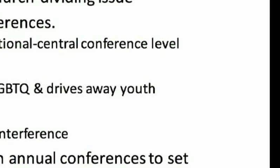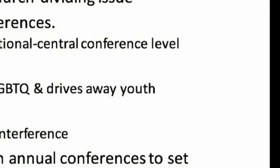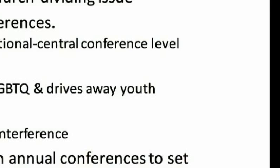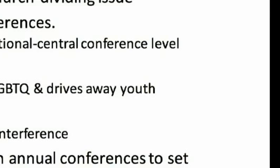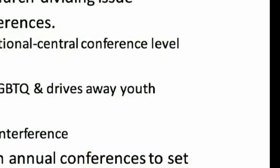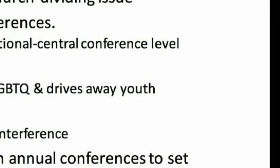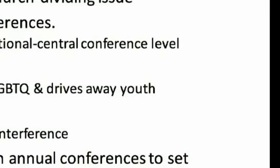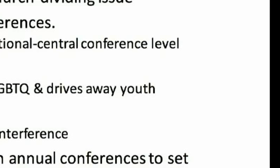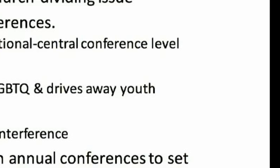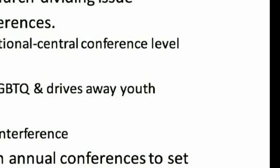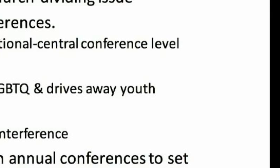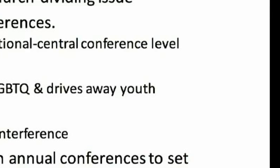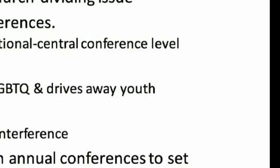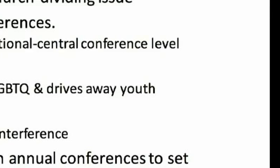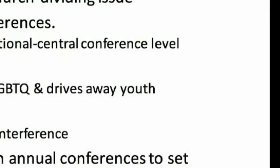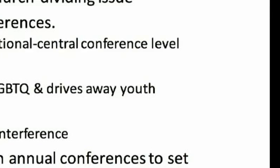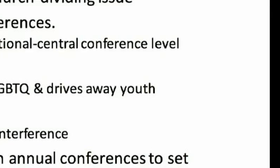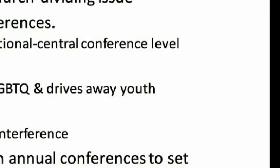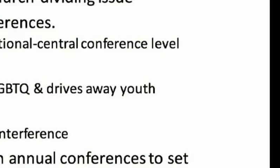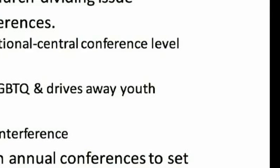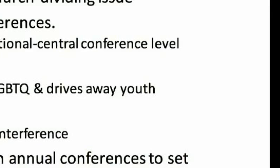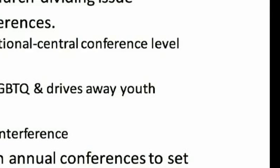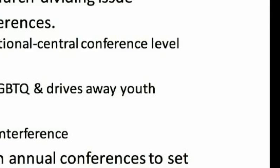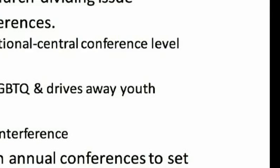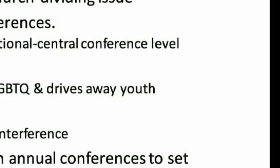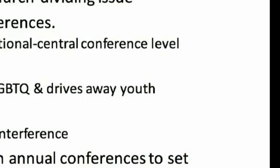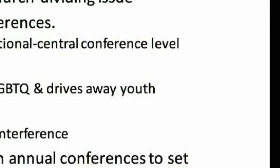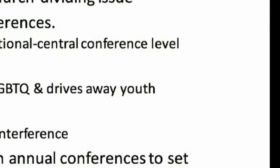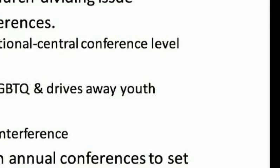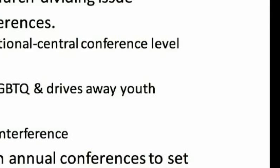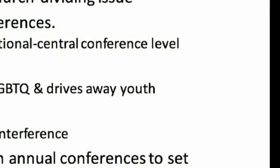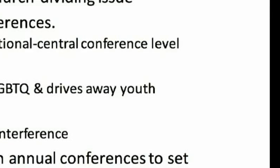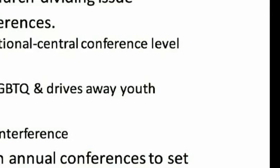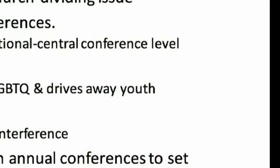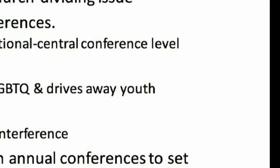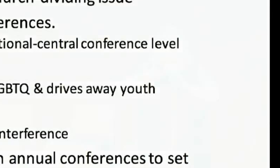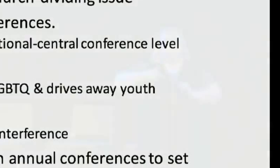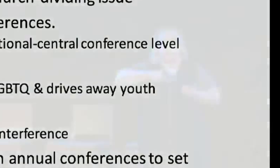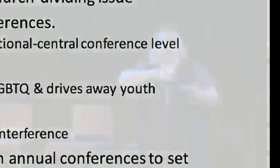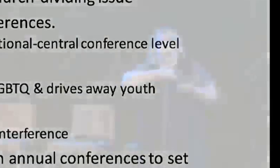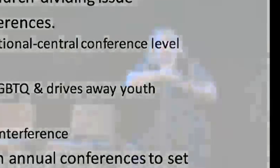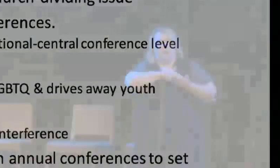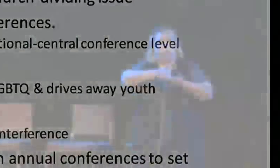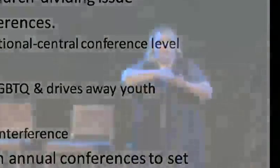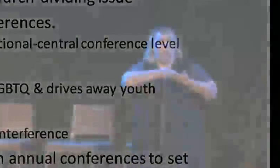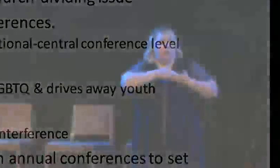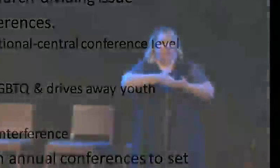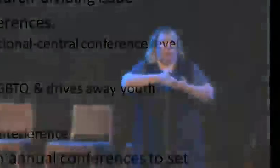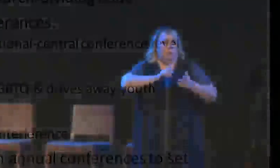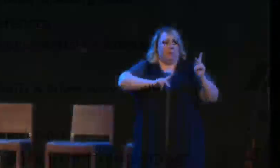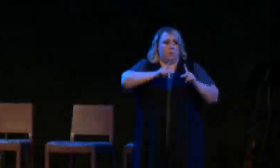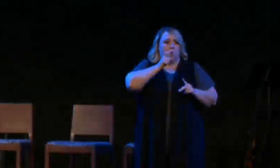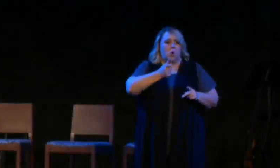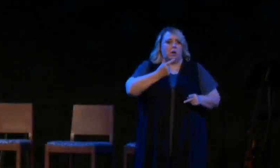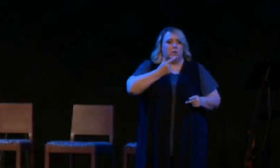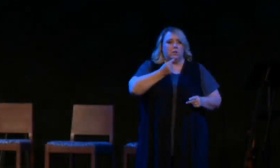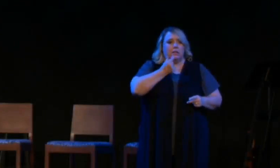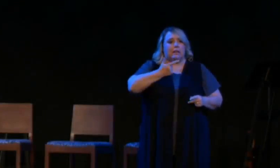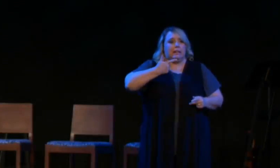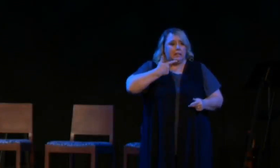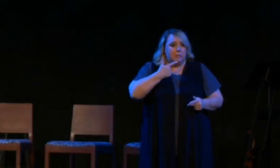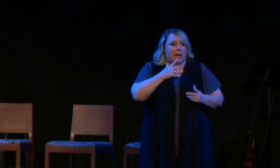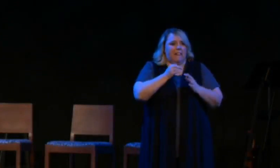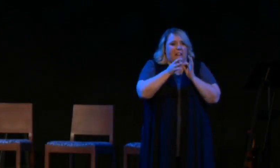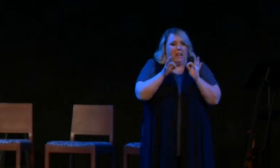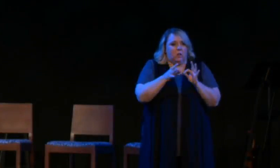this controversy, the way we discriminate against practicing homosexuals, to use the language